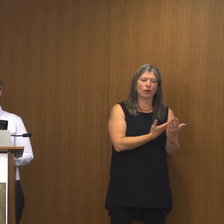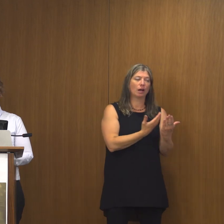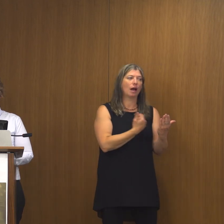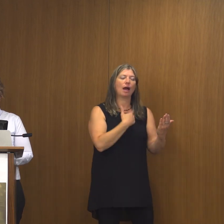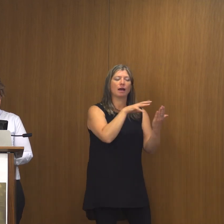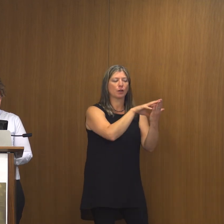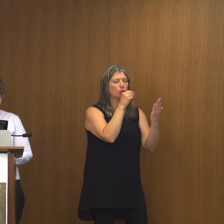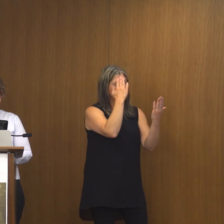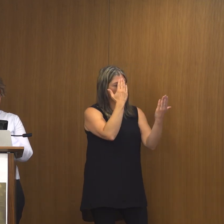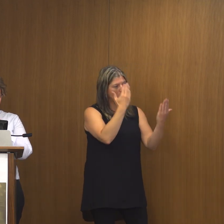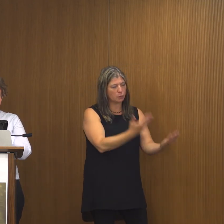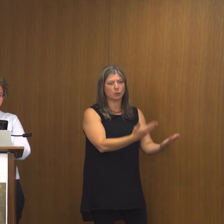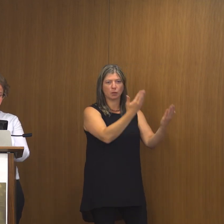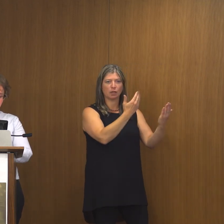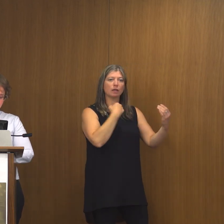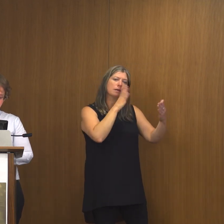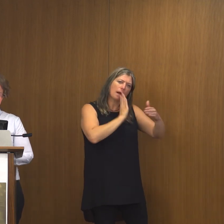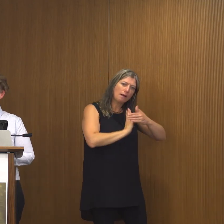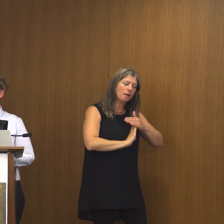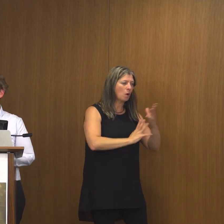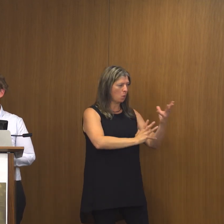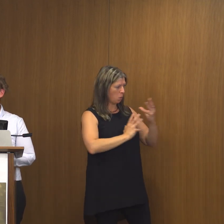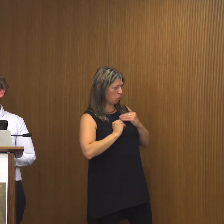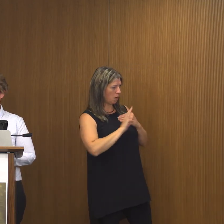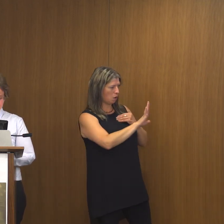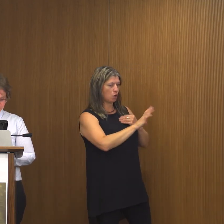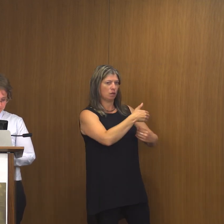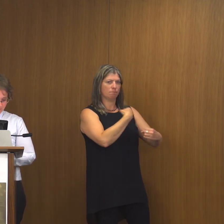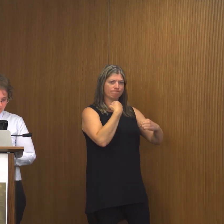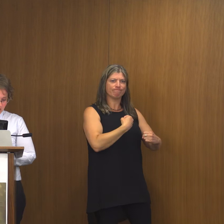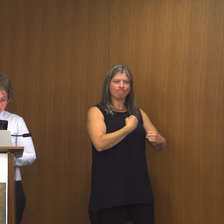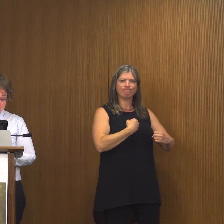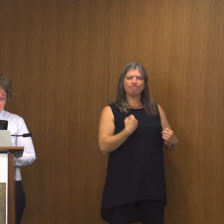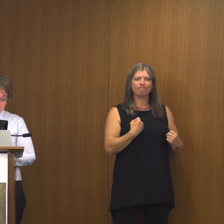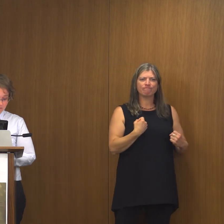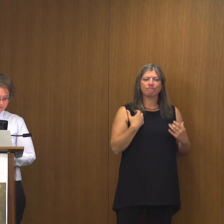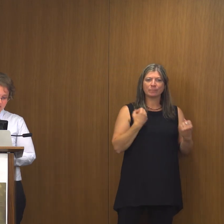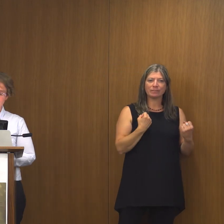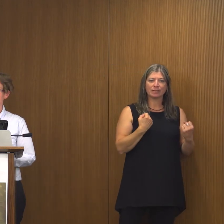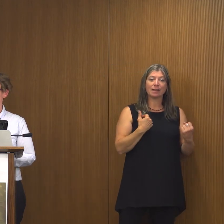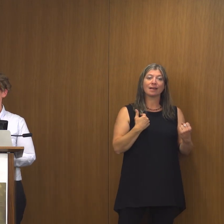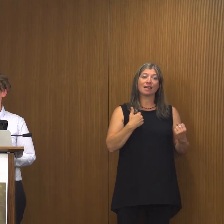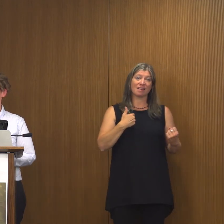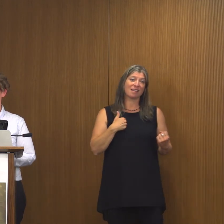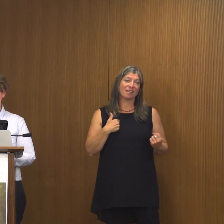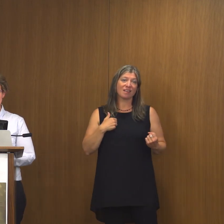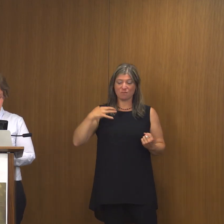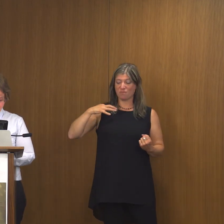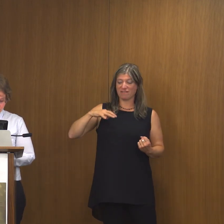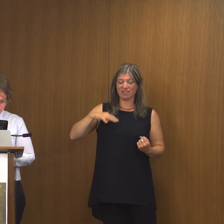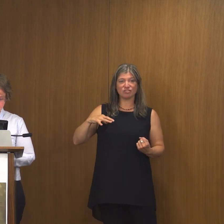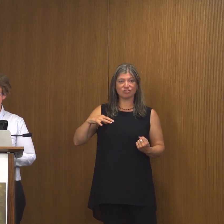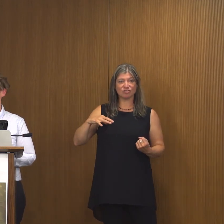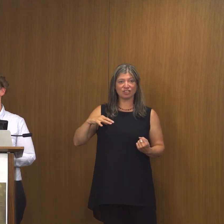her, how humbled I am by her strength. Because I am the privileged one, and I